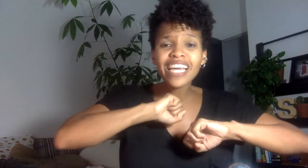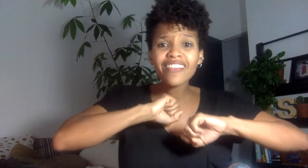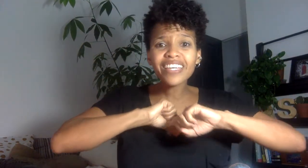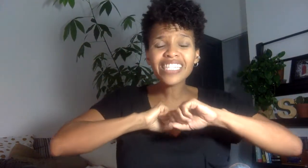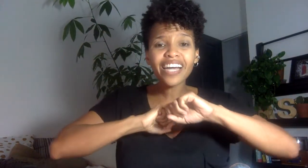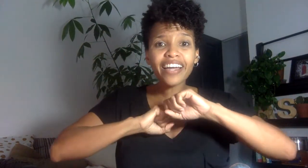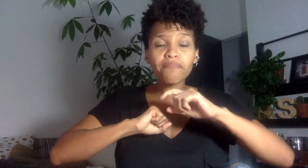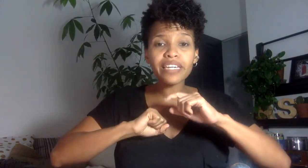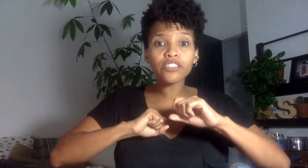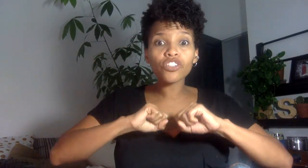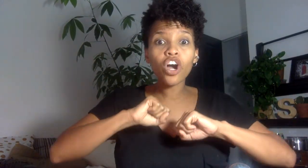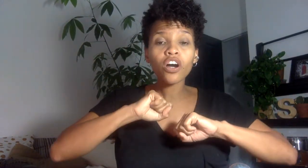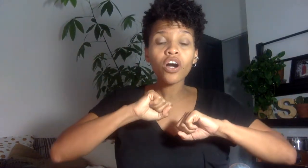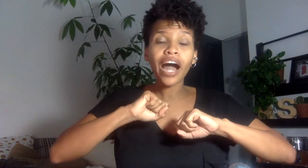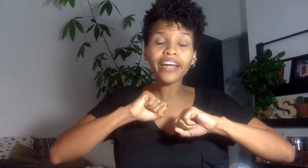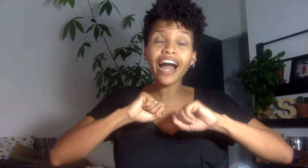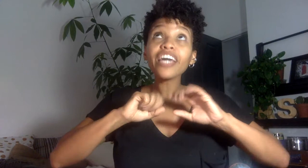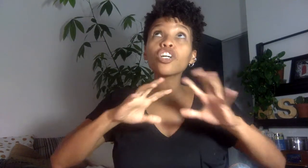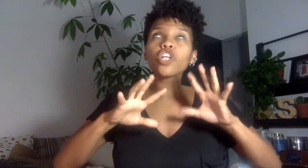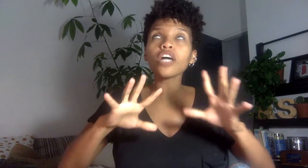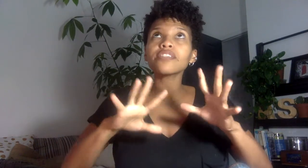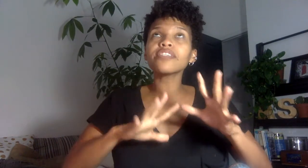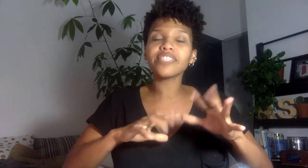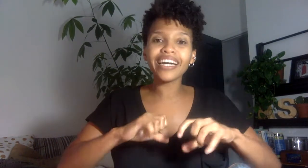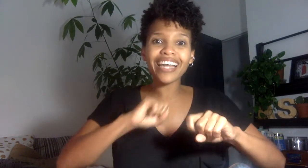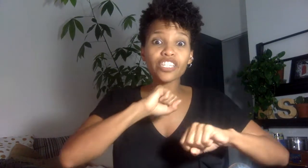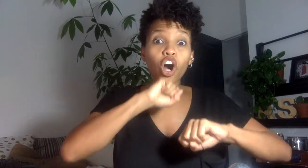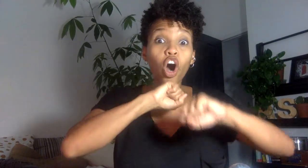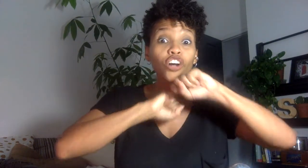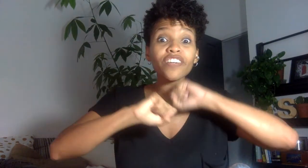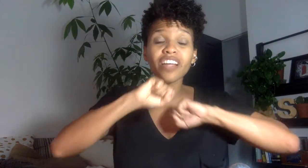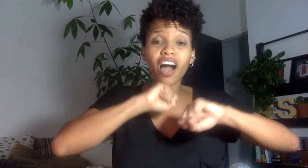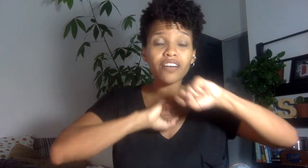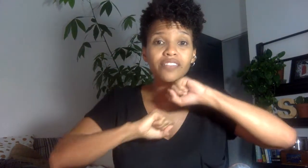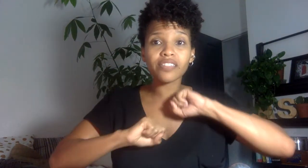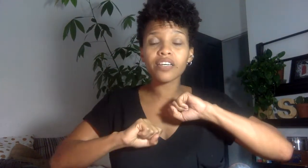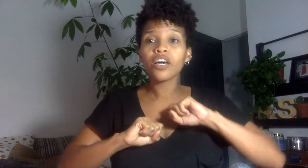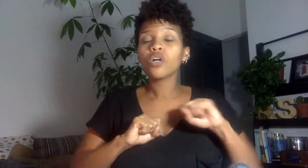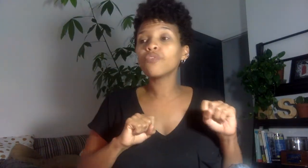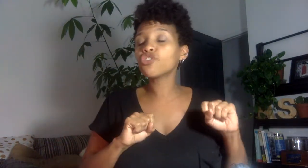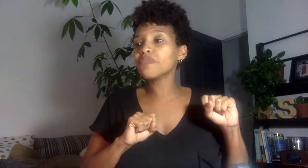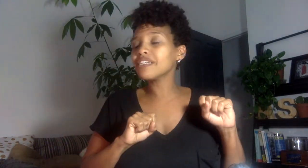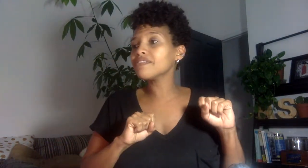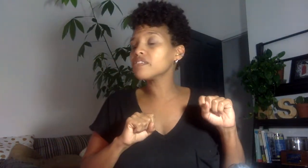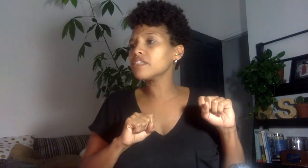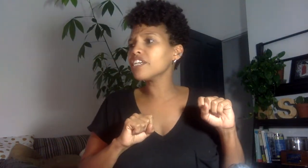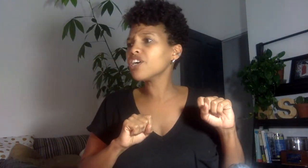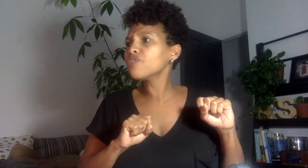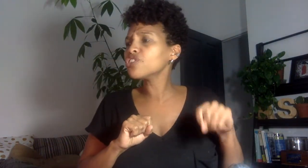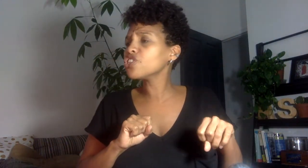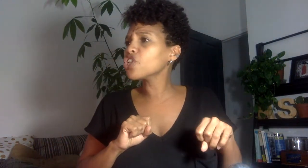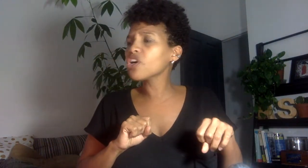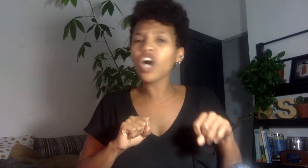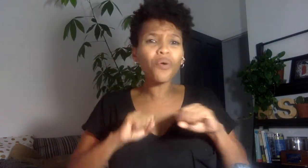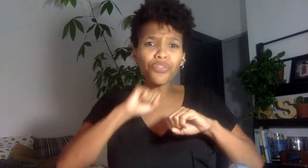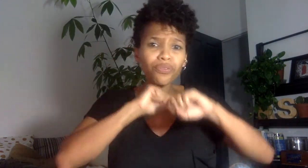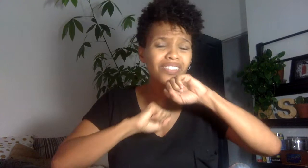this sign means, I gloss this sign as hard knocks, which means, going through stuff